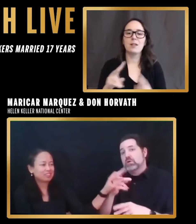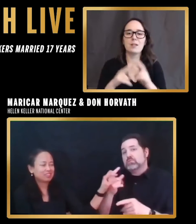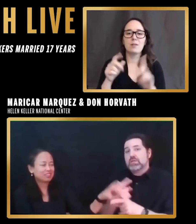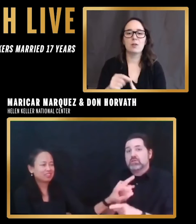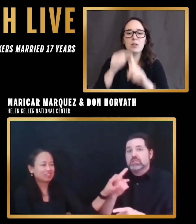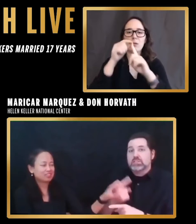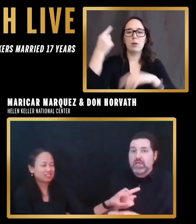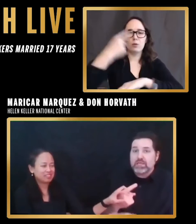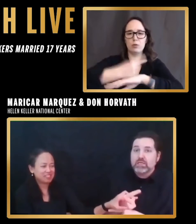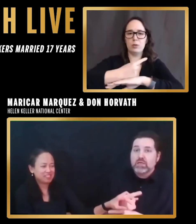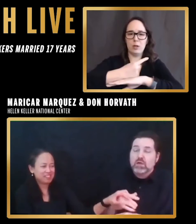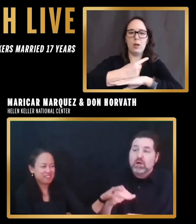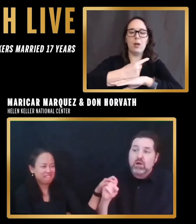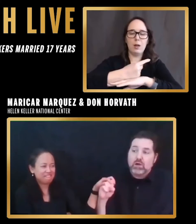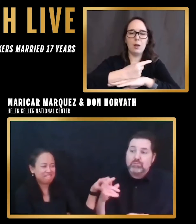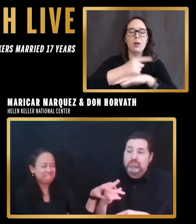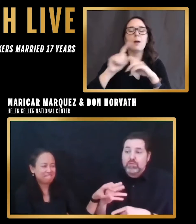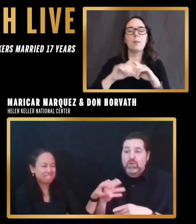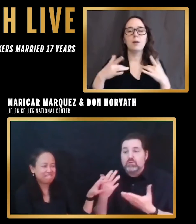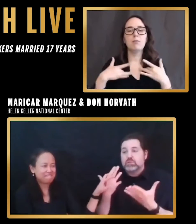on a regular day,